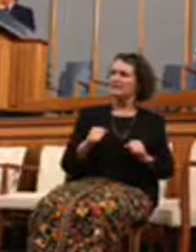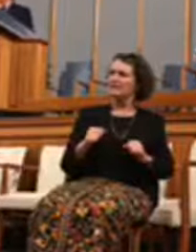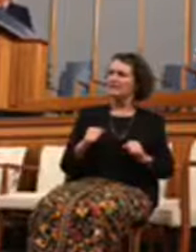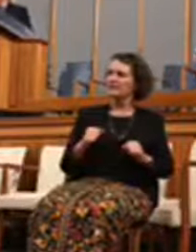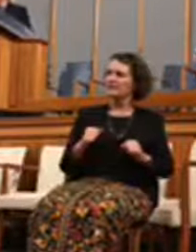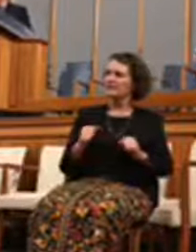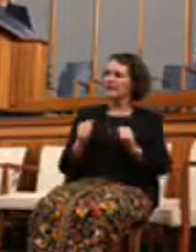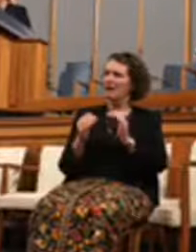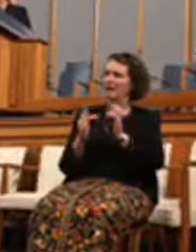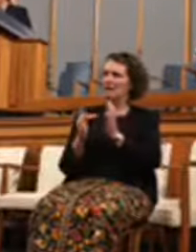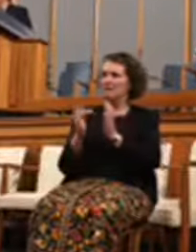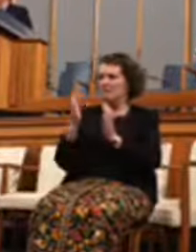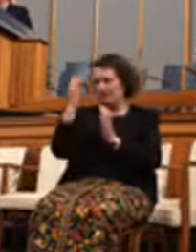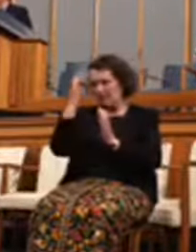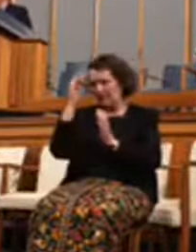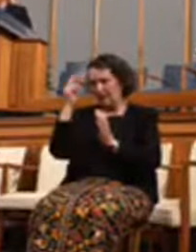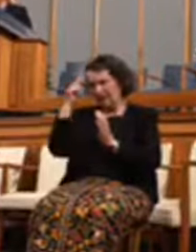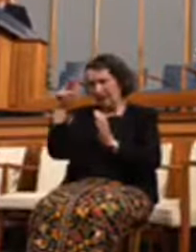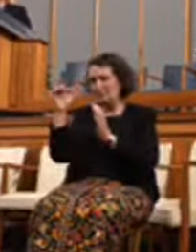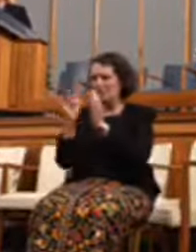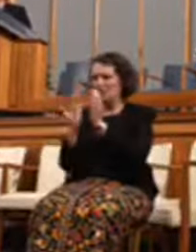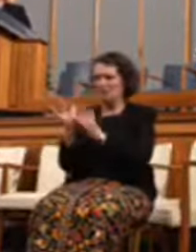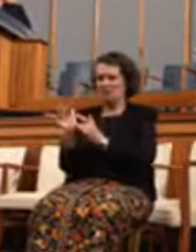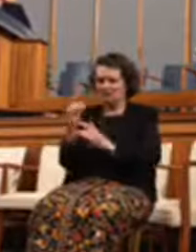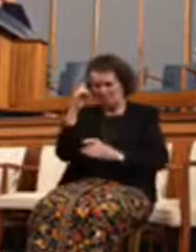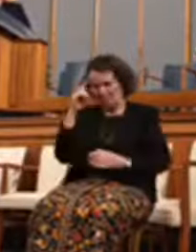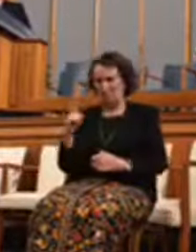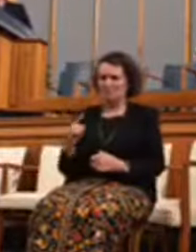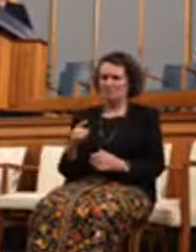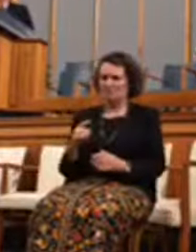anymore. That's why in the world the name Jesus became